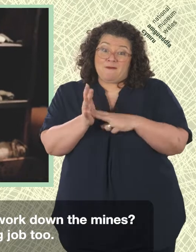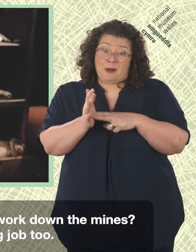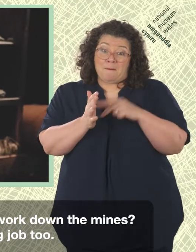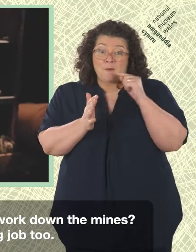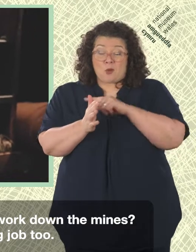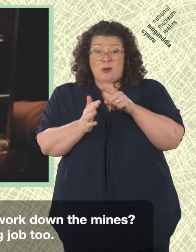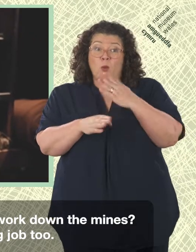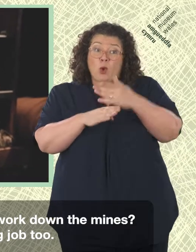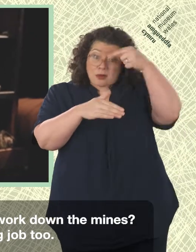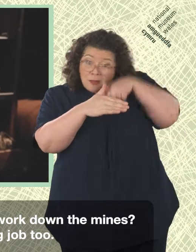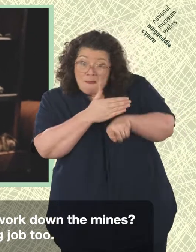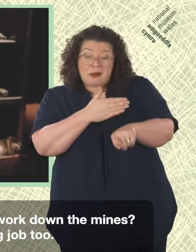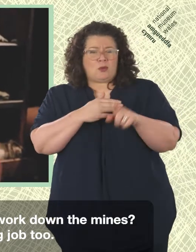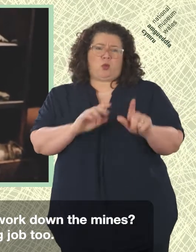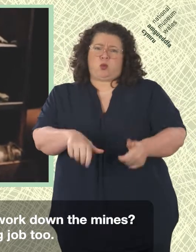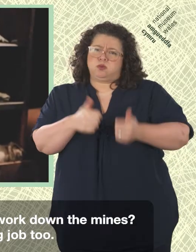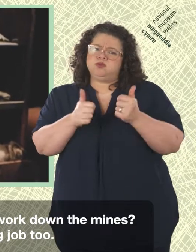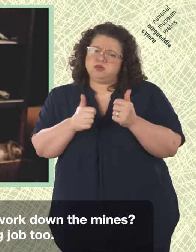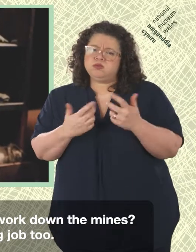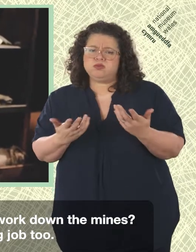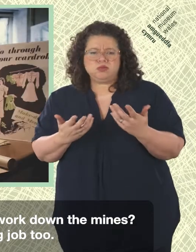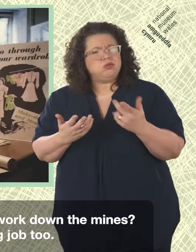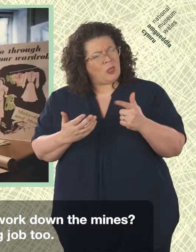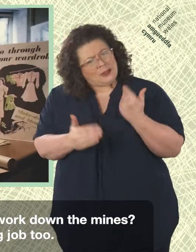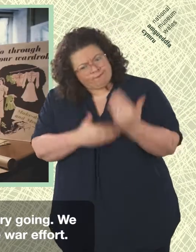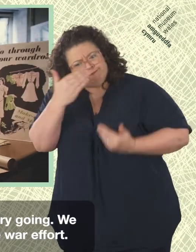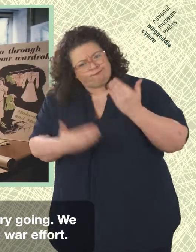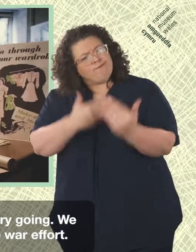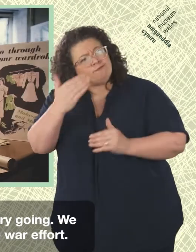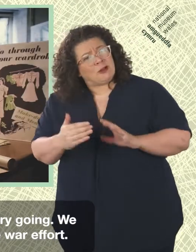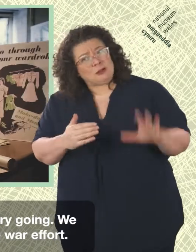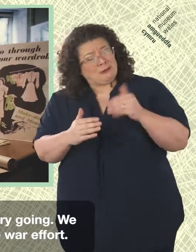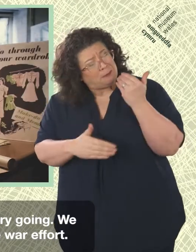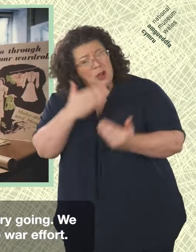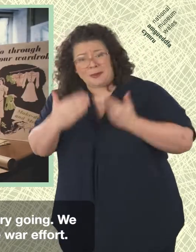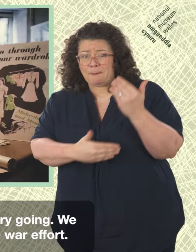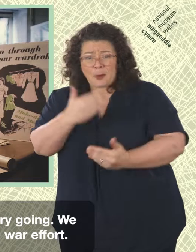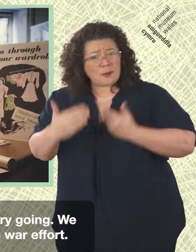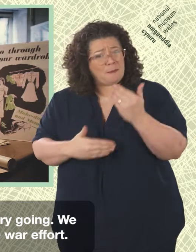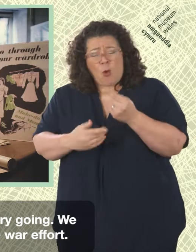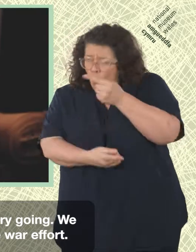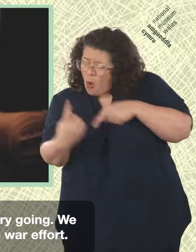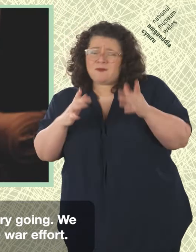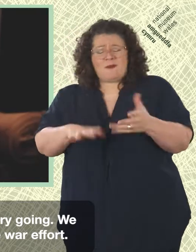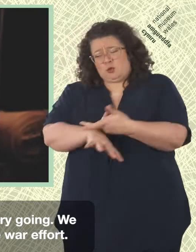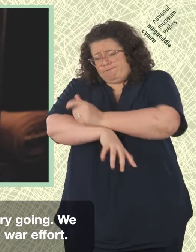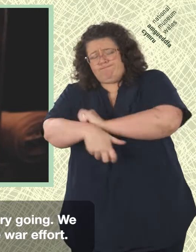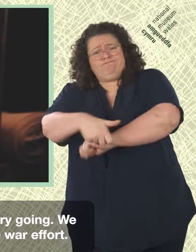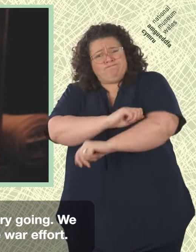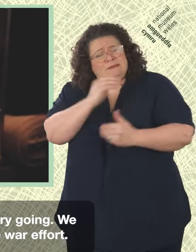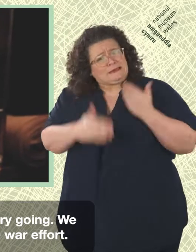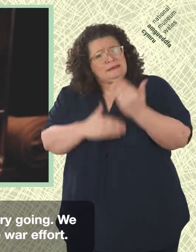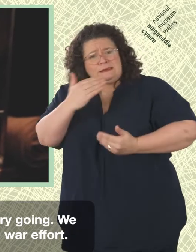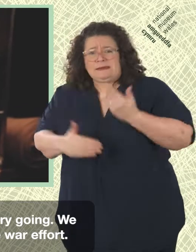Bevin boys that work down the mines, they're doing a sterling job too. They're keeping this country going. We all must do our bit for the